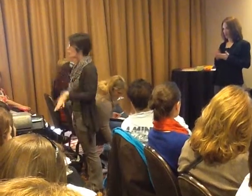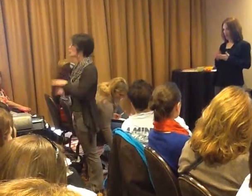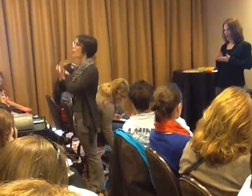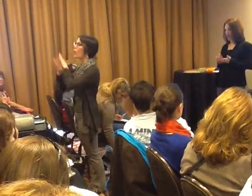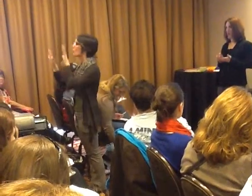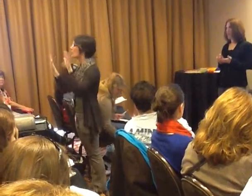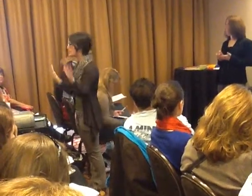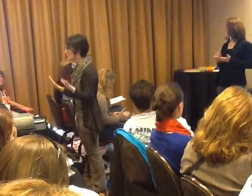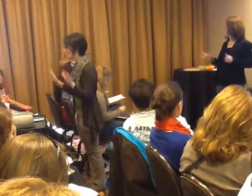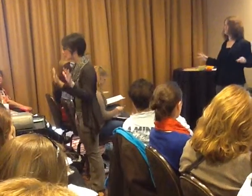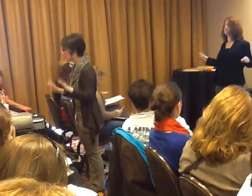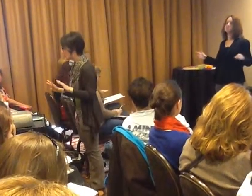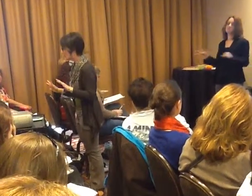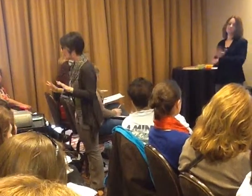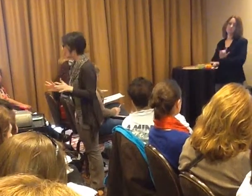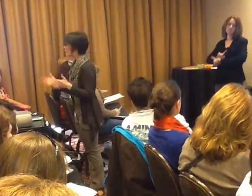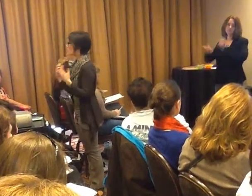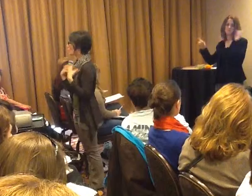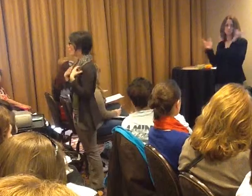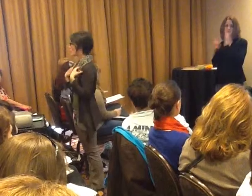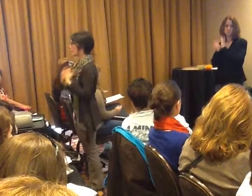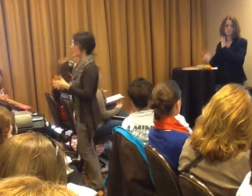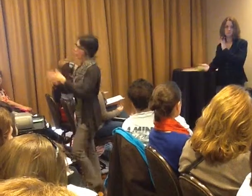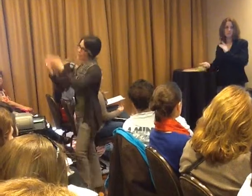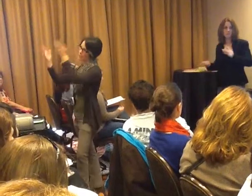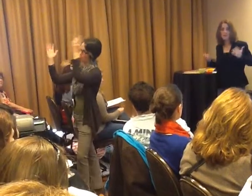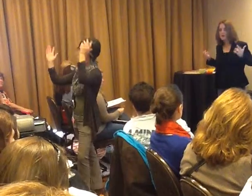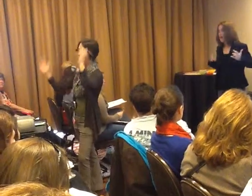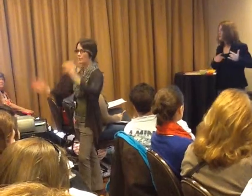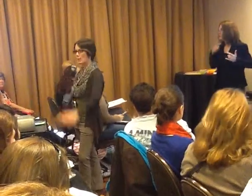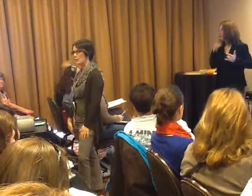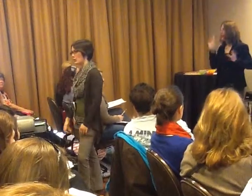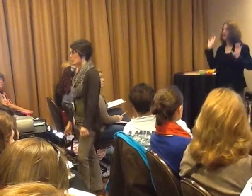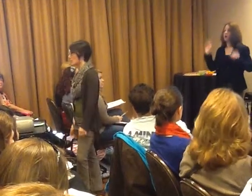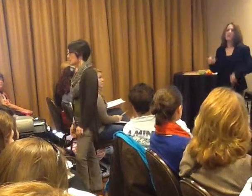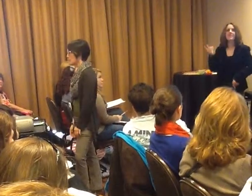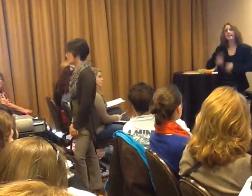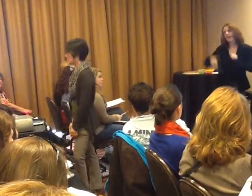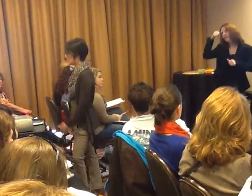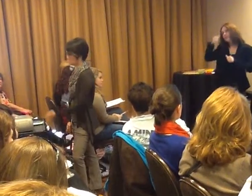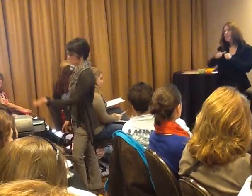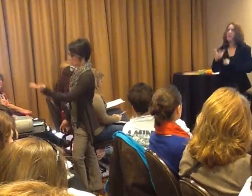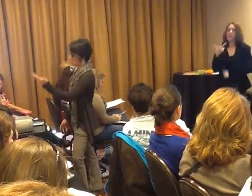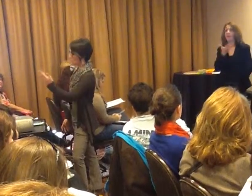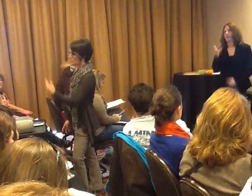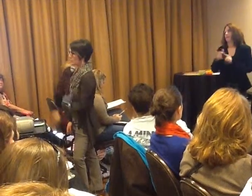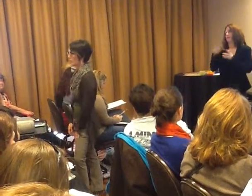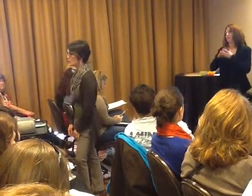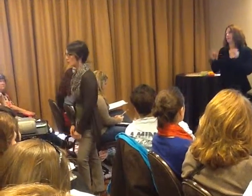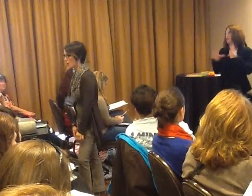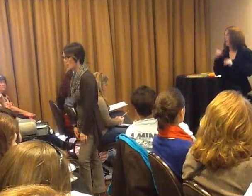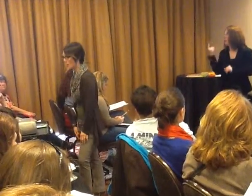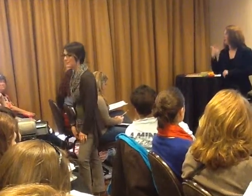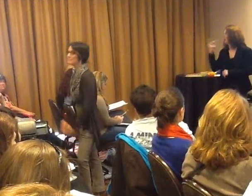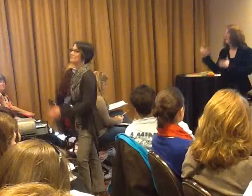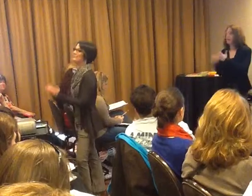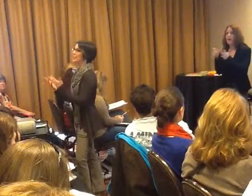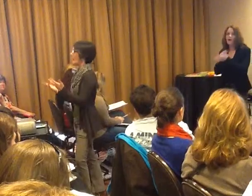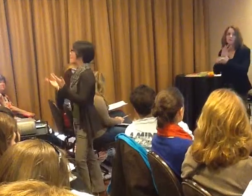paper. Totally different skill. So now we say, like, oh my gosh, they can't remember 3 things from the story. The story was only 3 pages